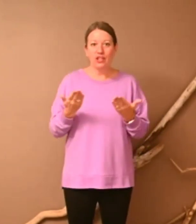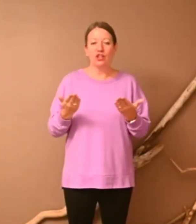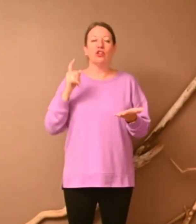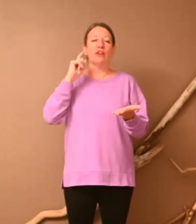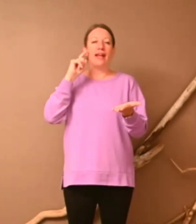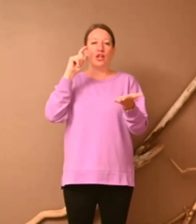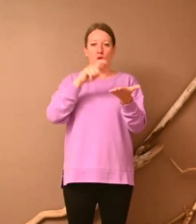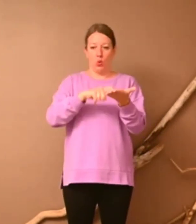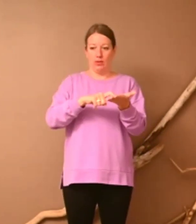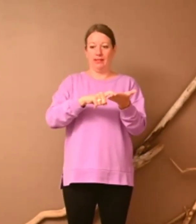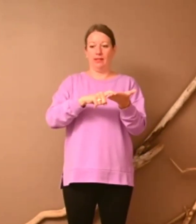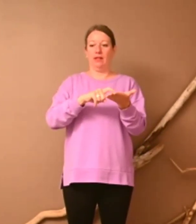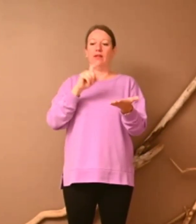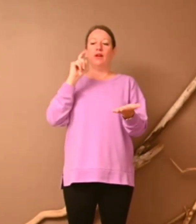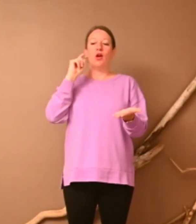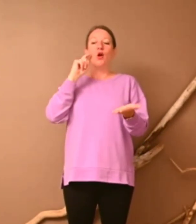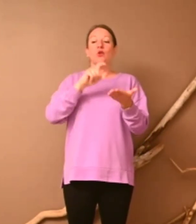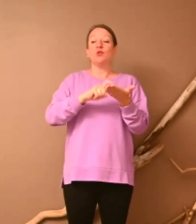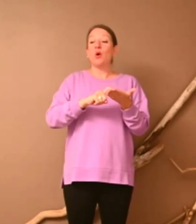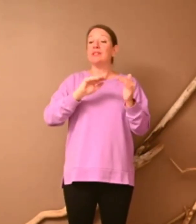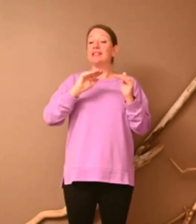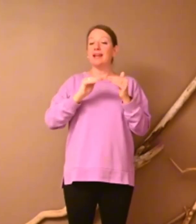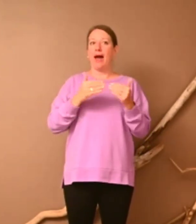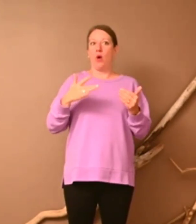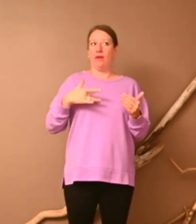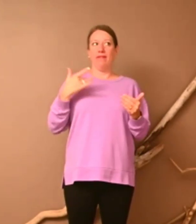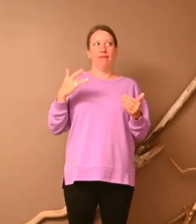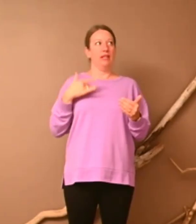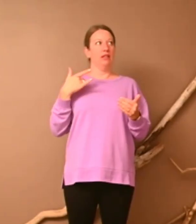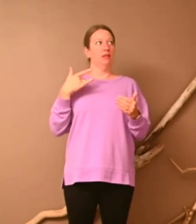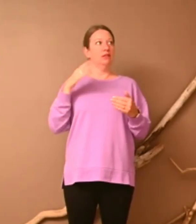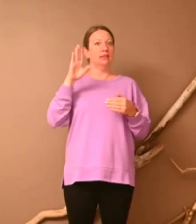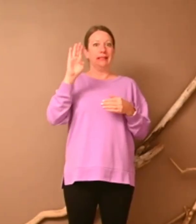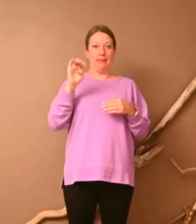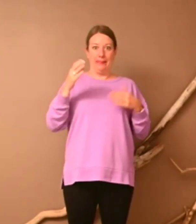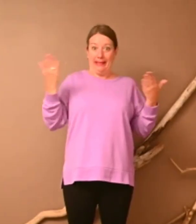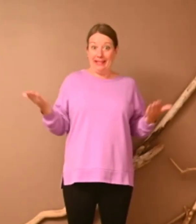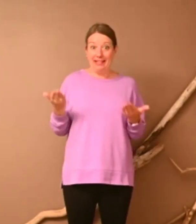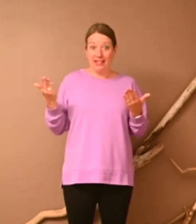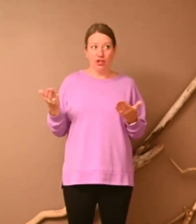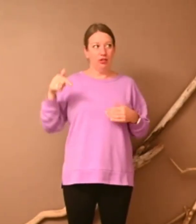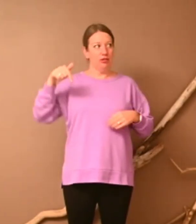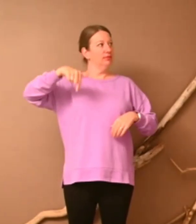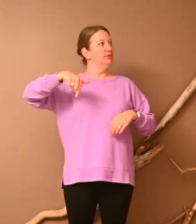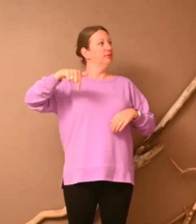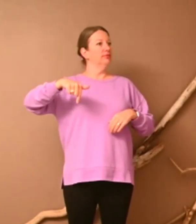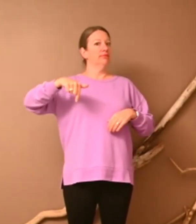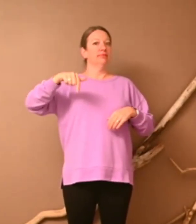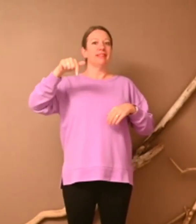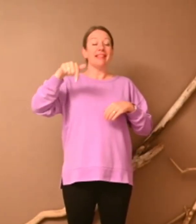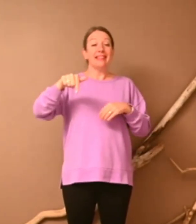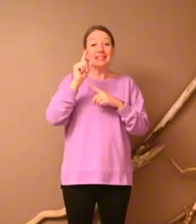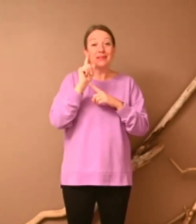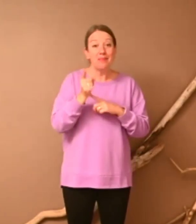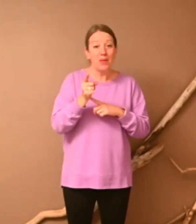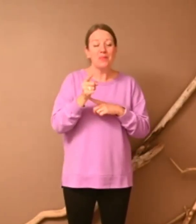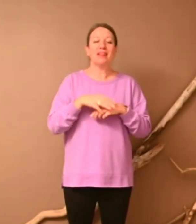you would like, you might choose to notice arriving here and how it feels to be here